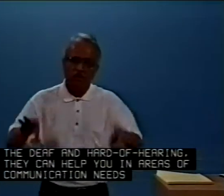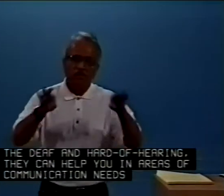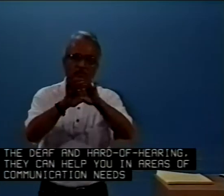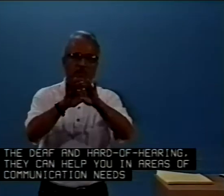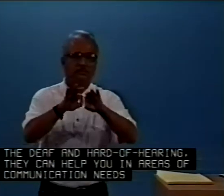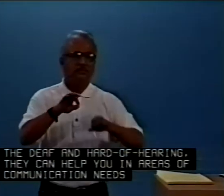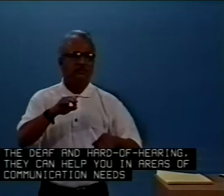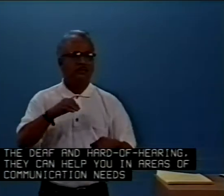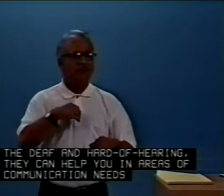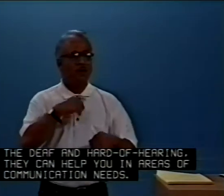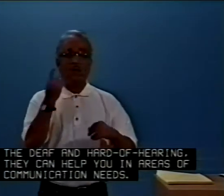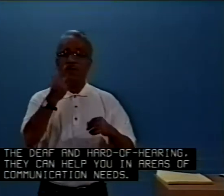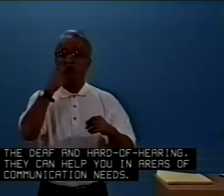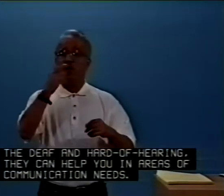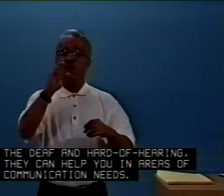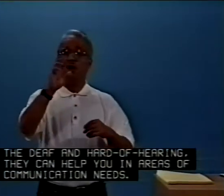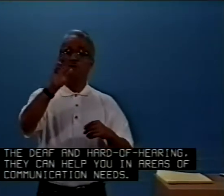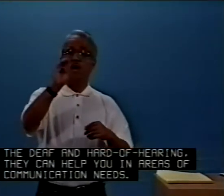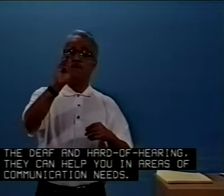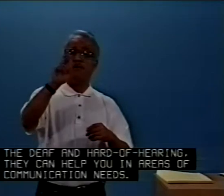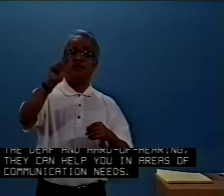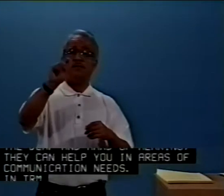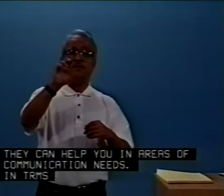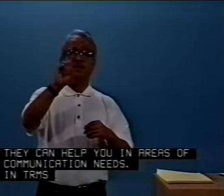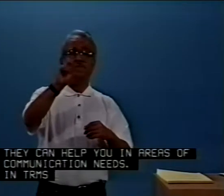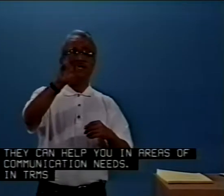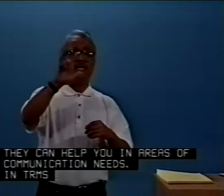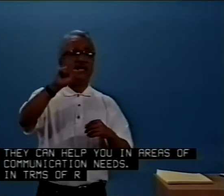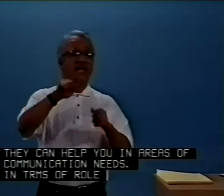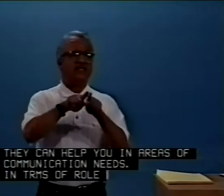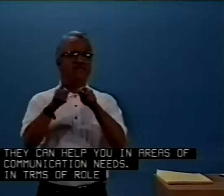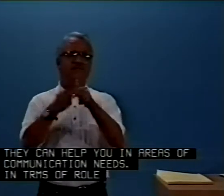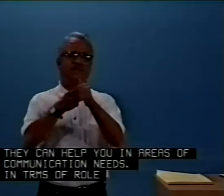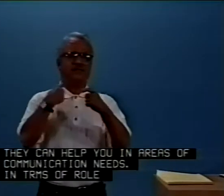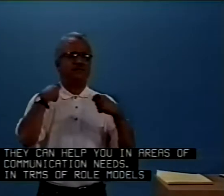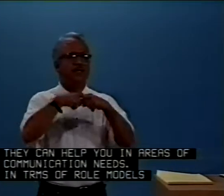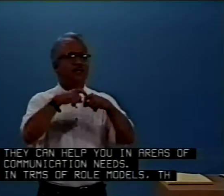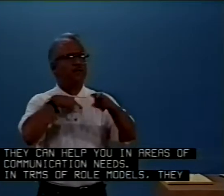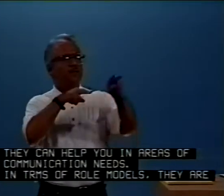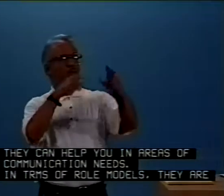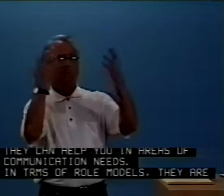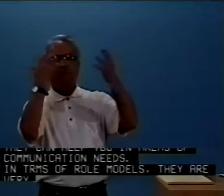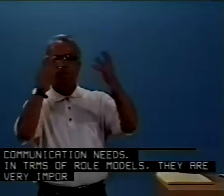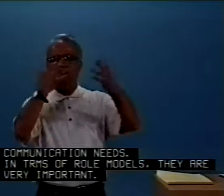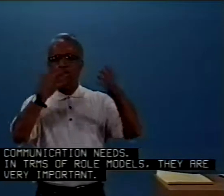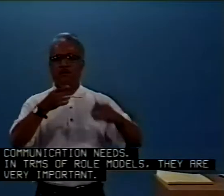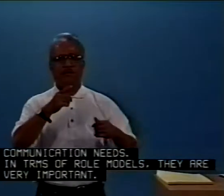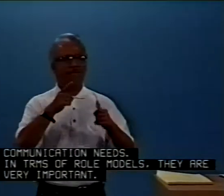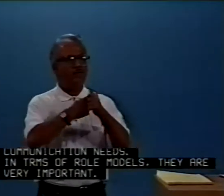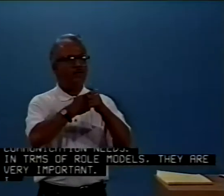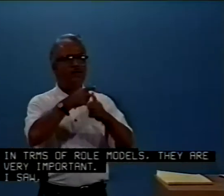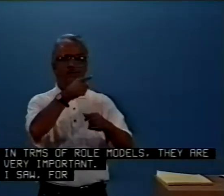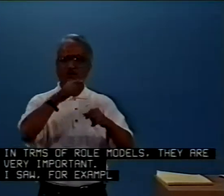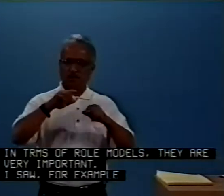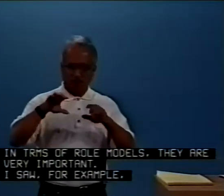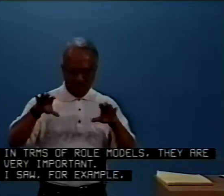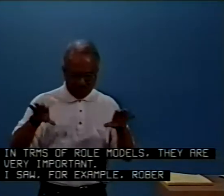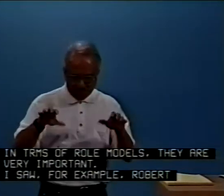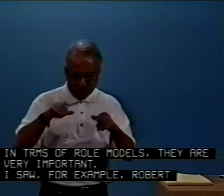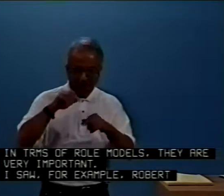In terms of role models, are very important. I saw, for example, Robert Davila as the first Hispanic role model for me.